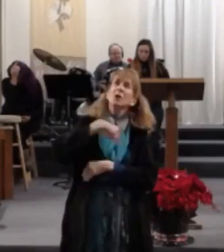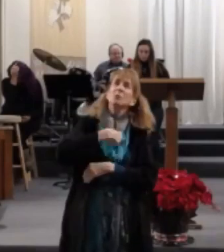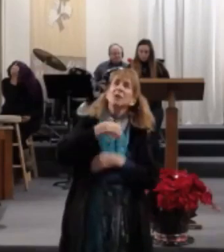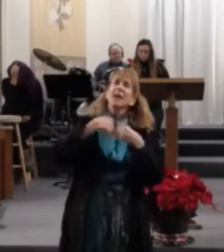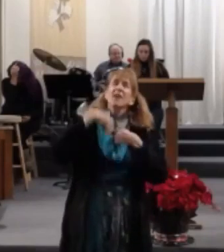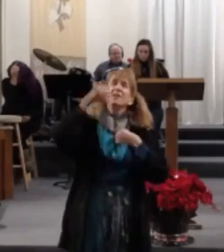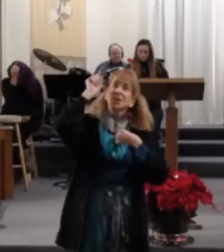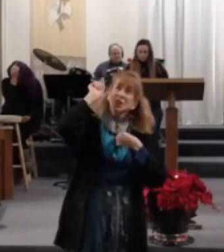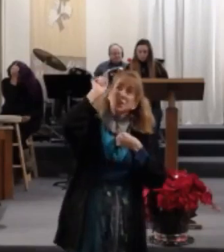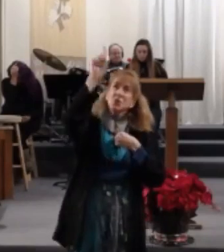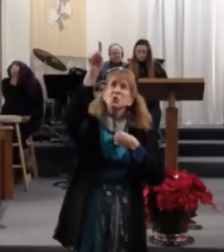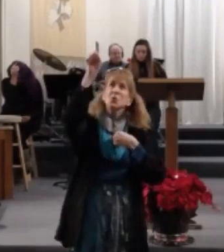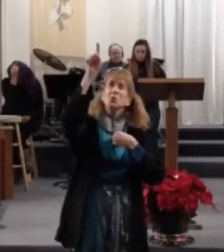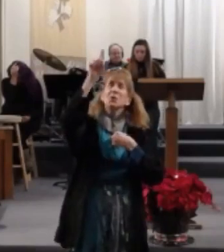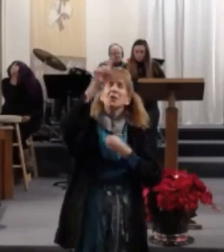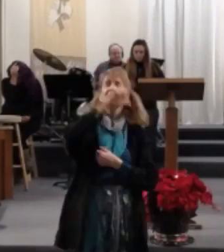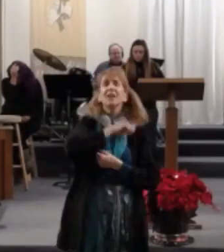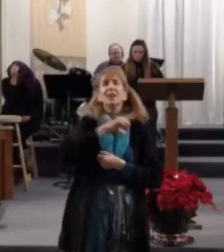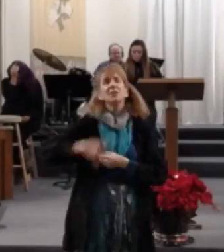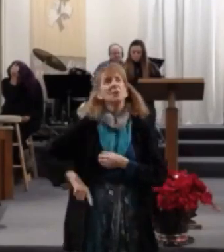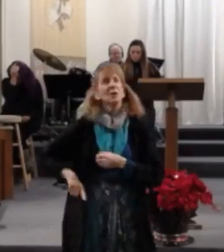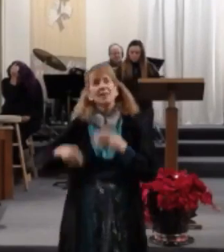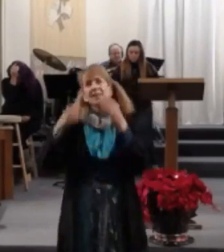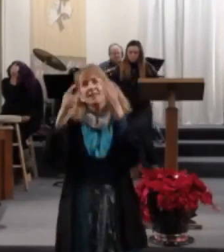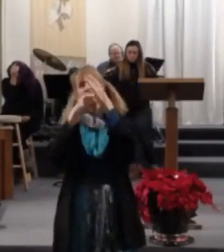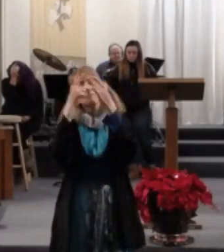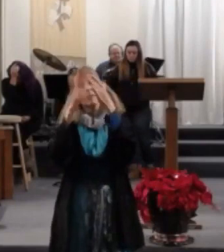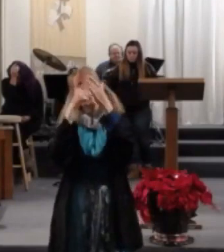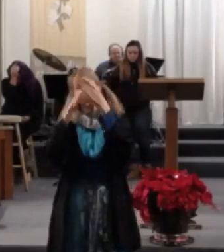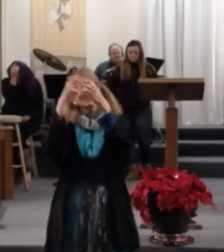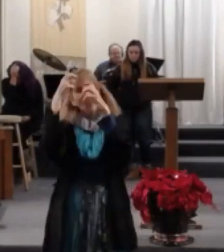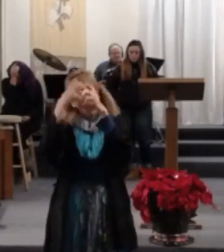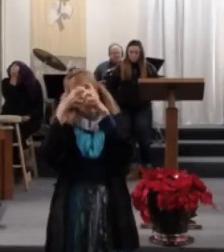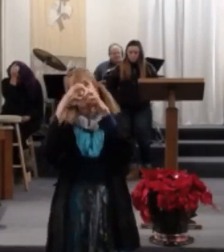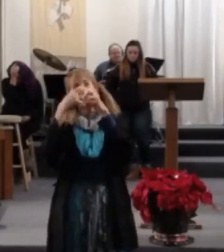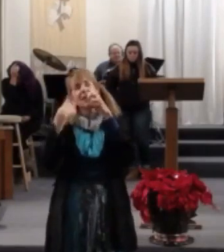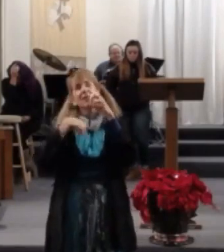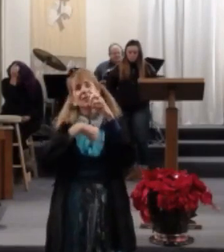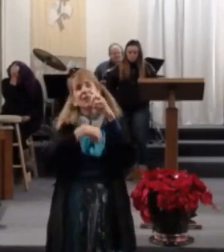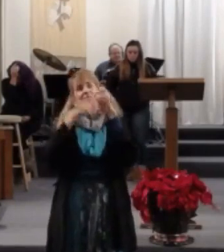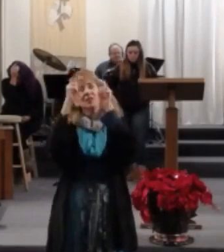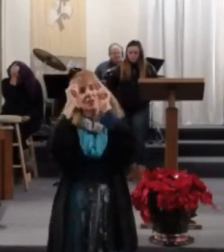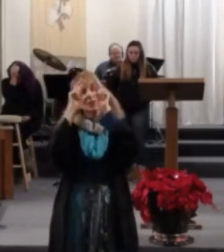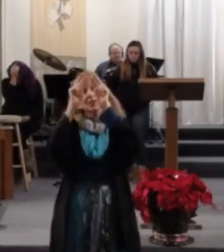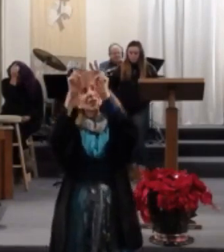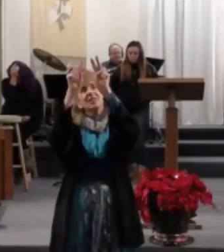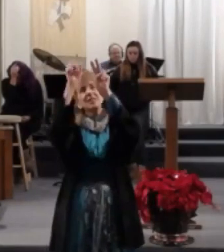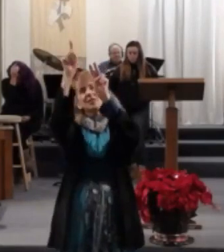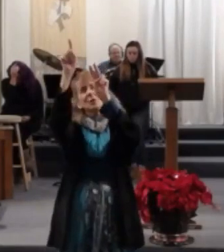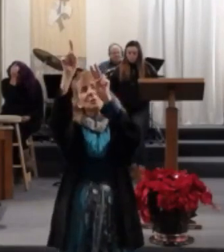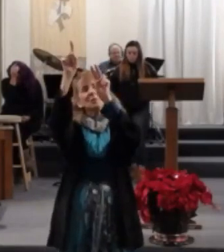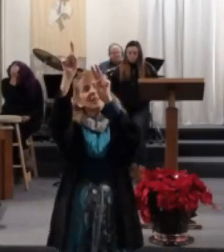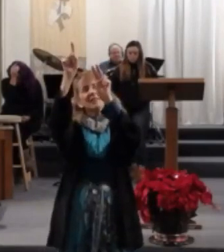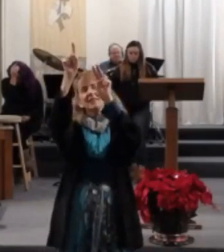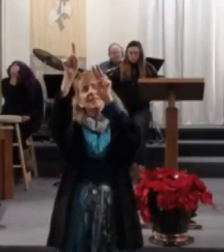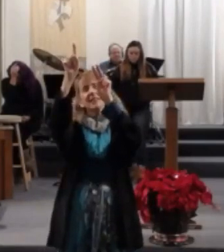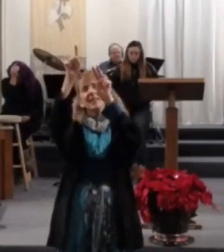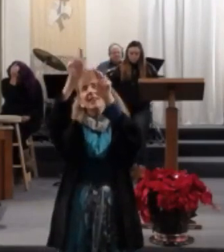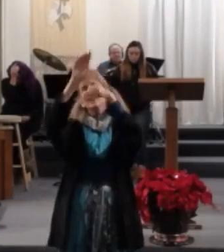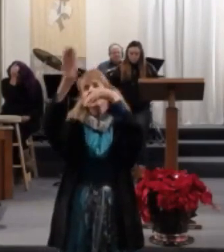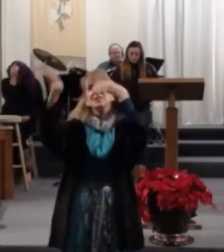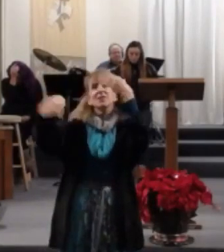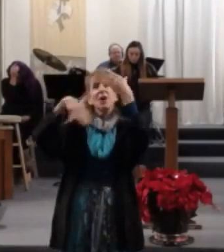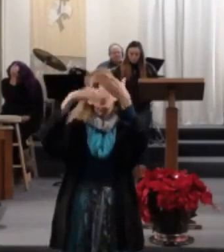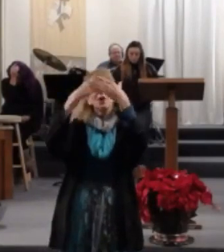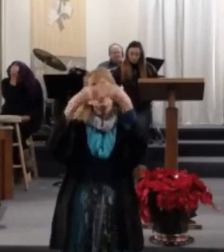that. And Lord, I know sometimes it's very hard for us to look to you, but it is the only thing that we have in this world that